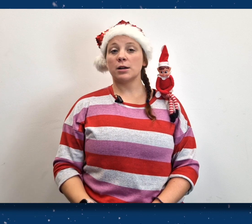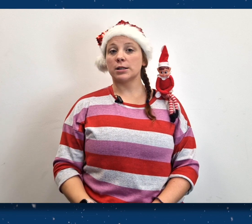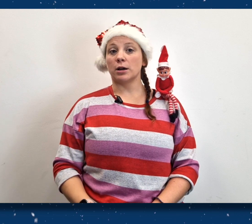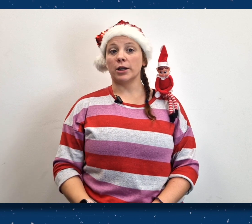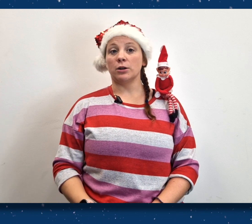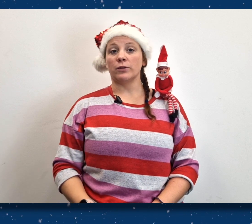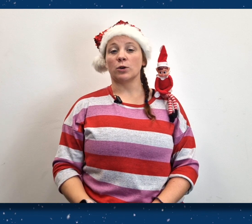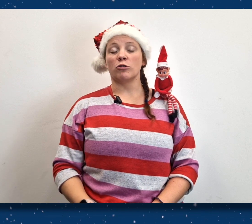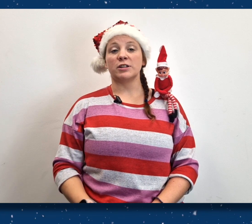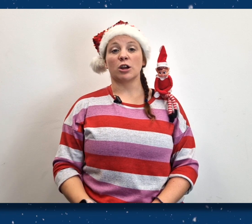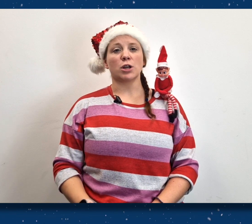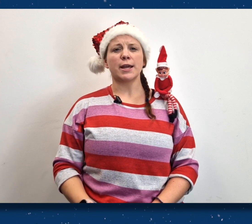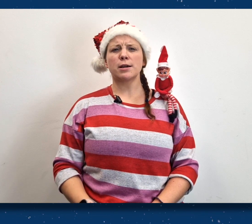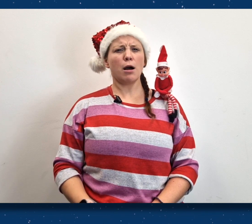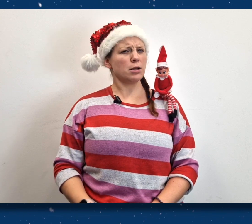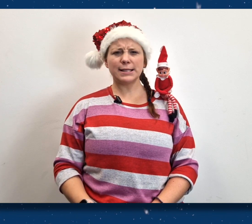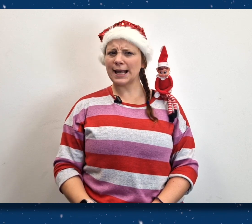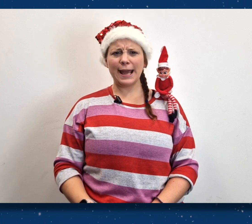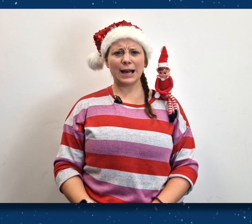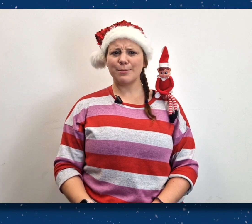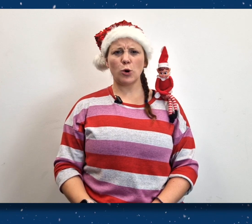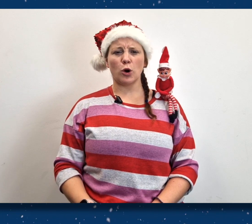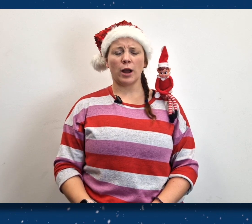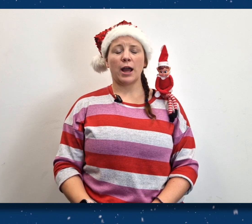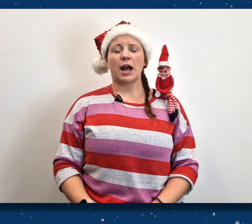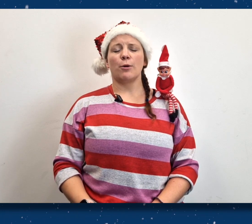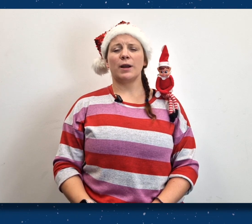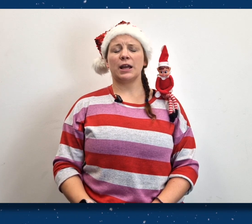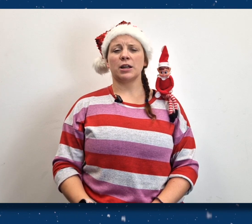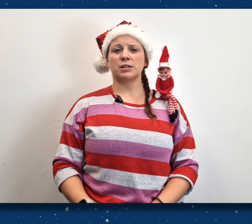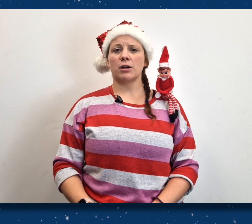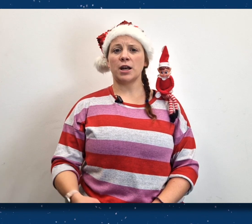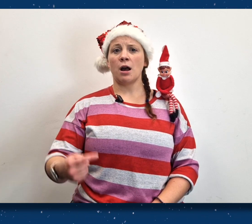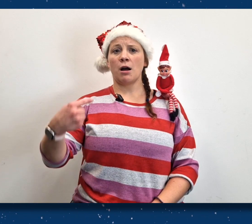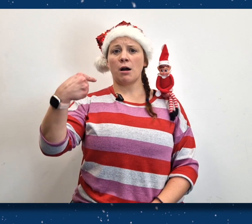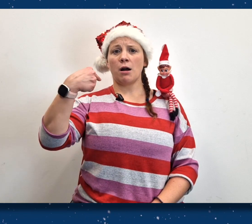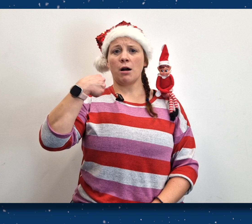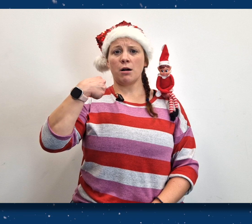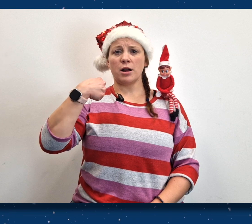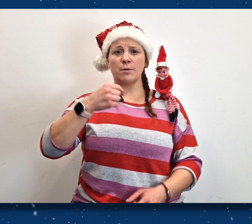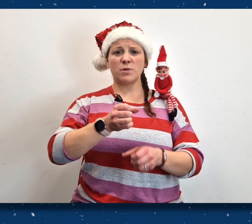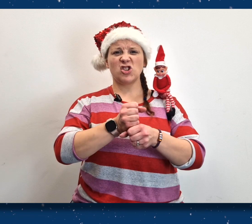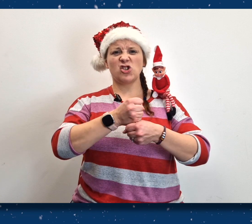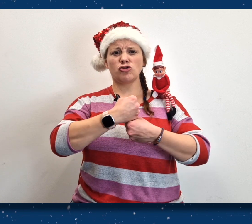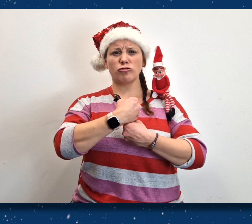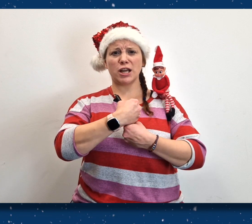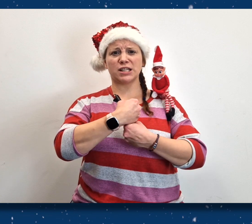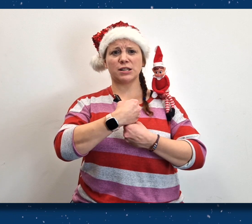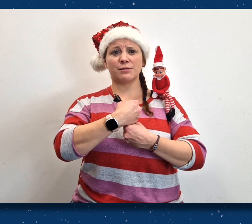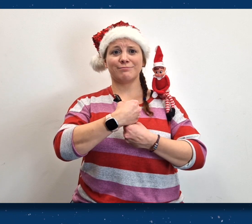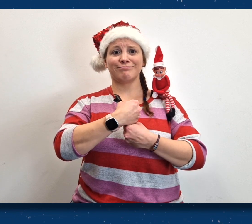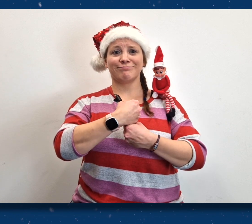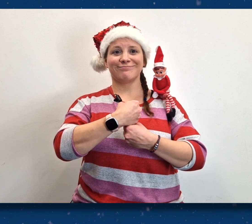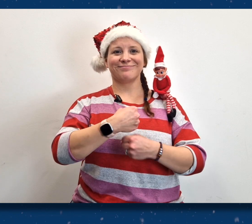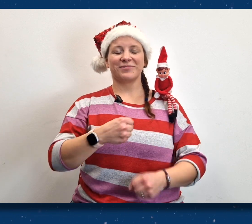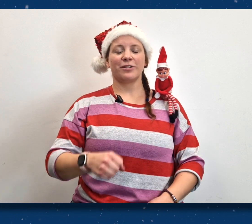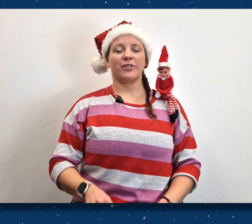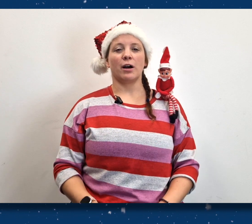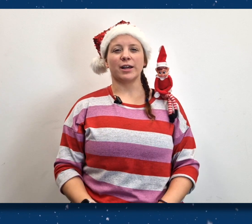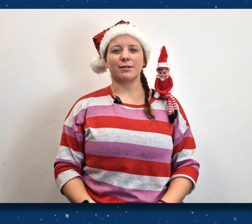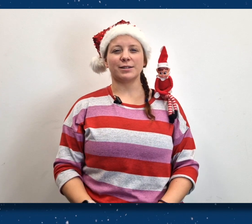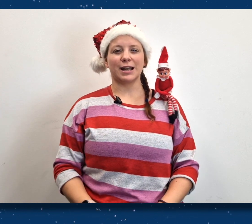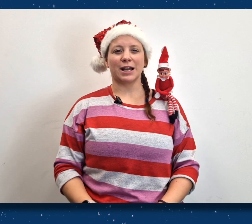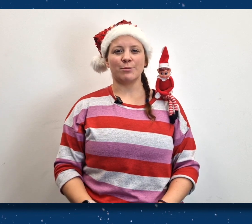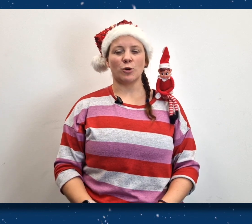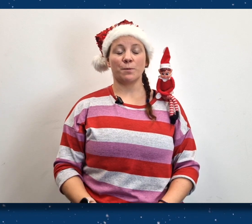the last line of the chorus goes, I can't take any more. And we're going to sign, I'm stressed.